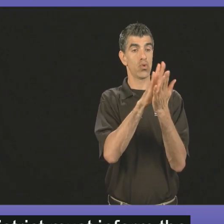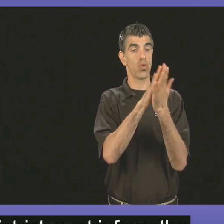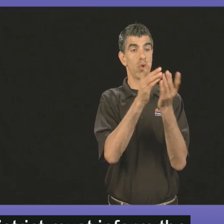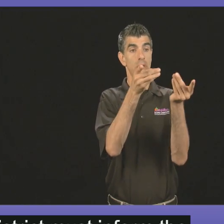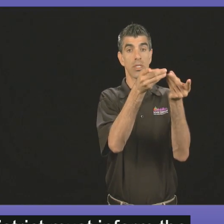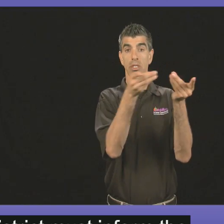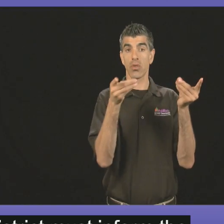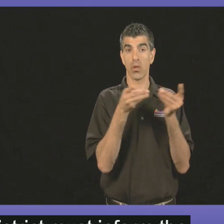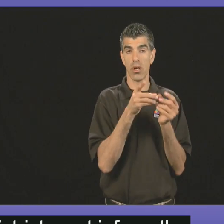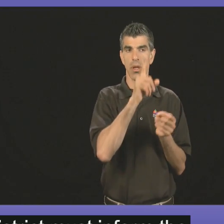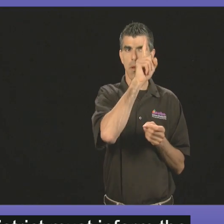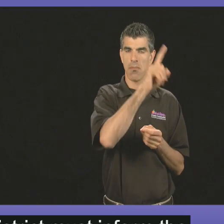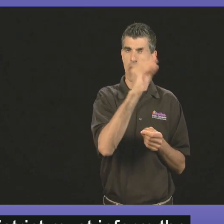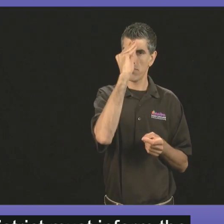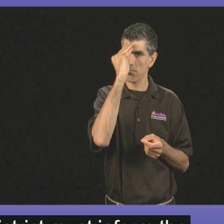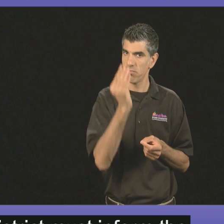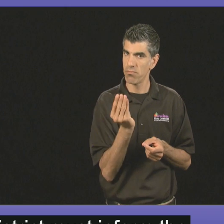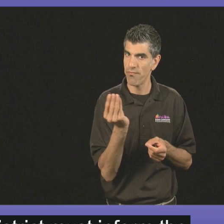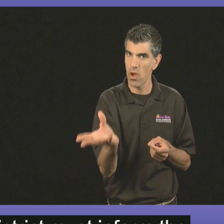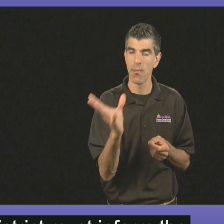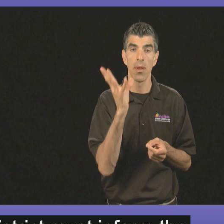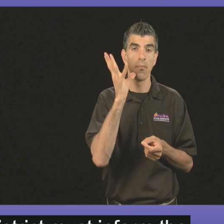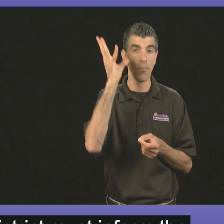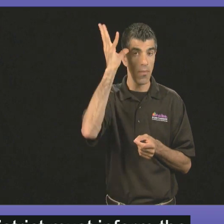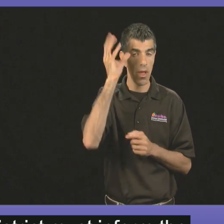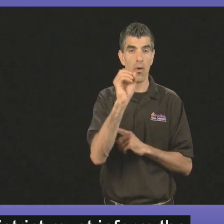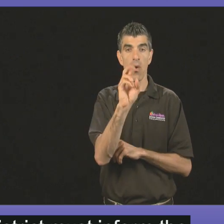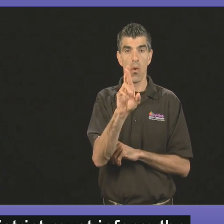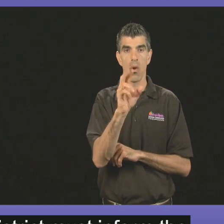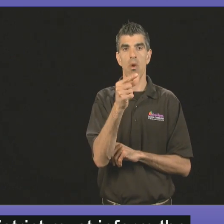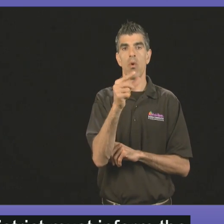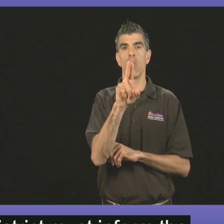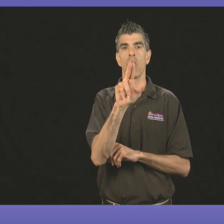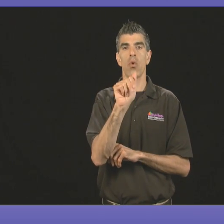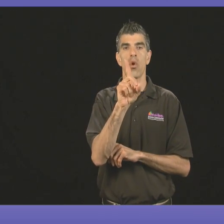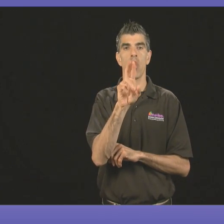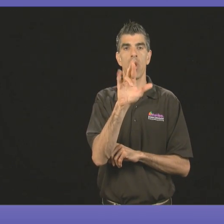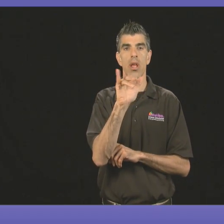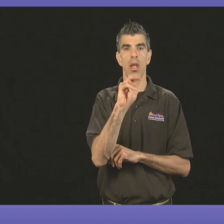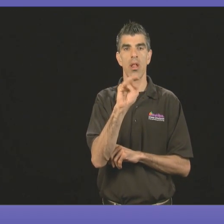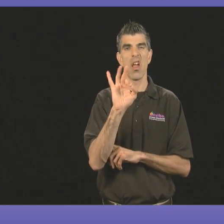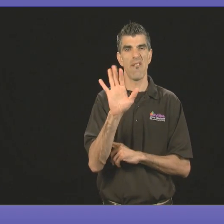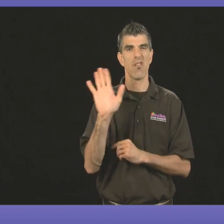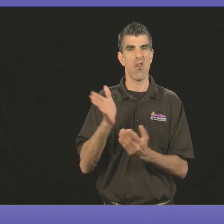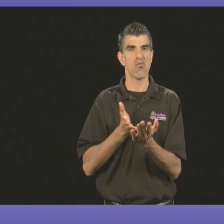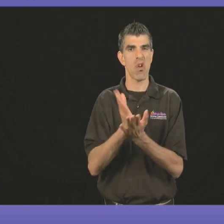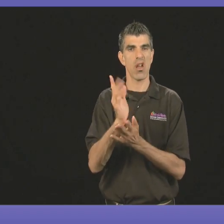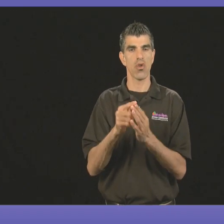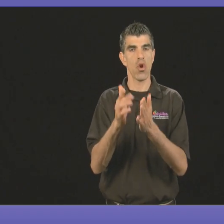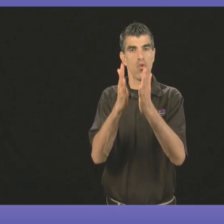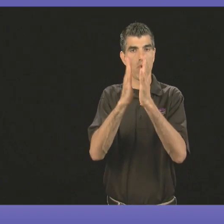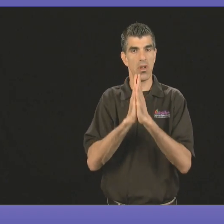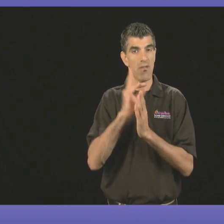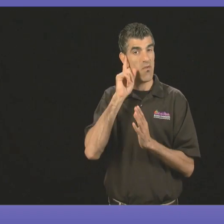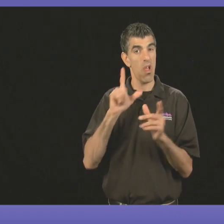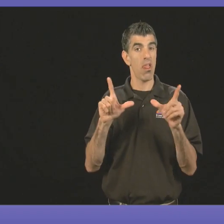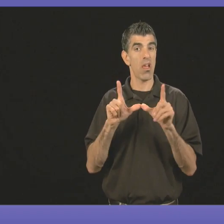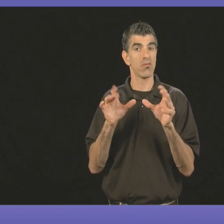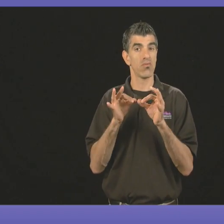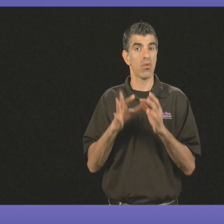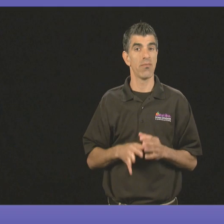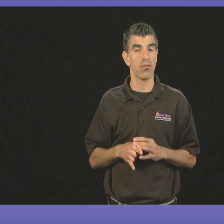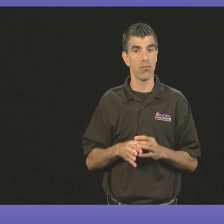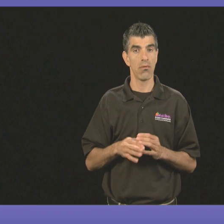The school district must inform the parent or guardian of their right to ask for a licensed